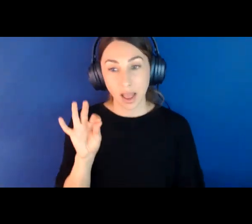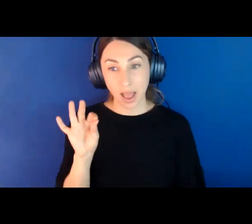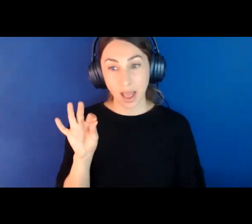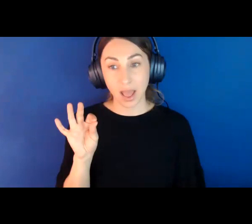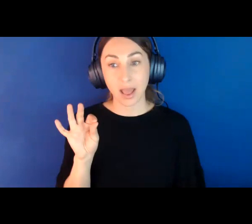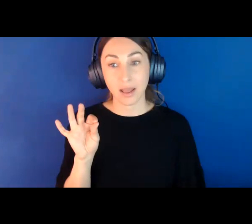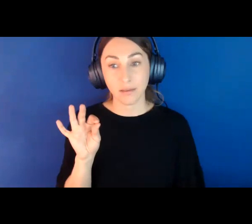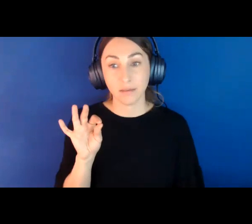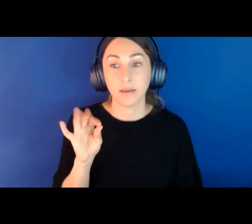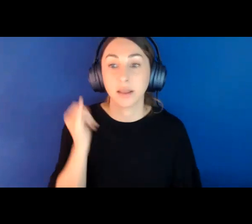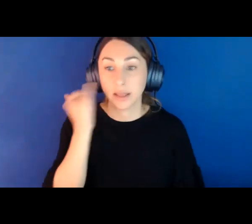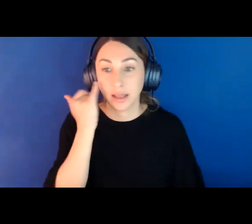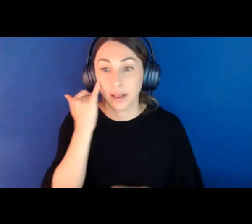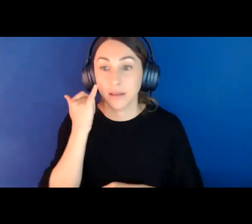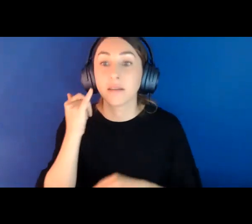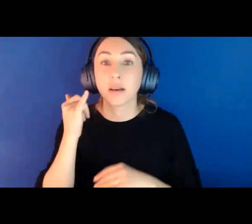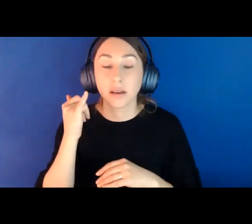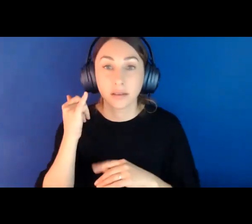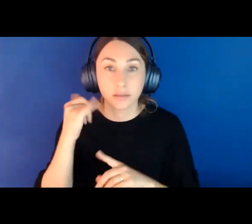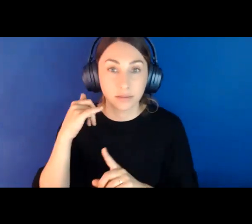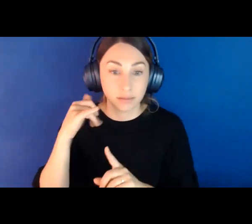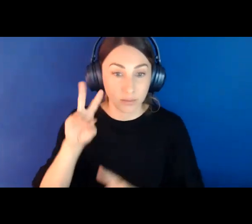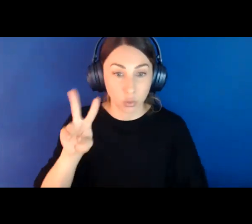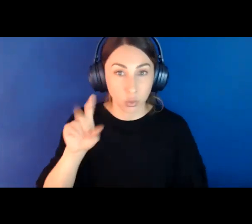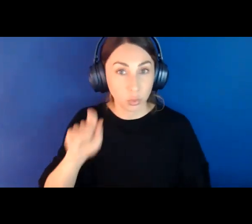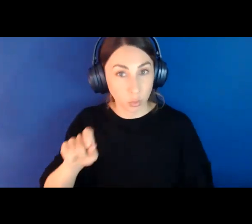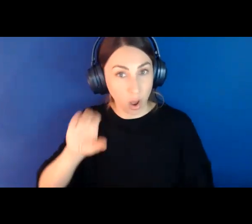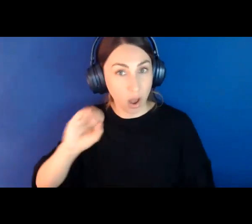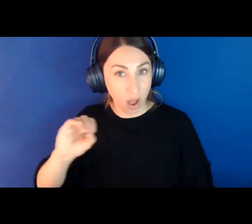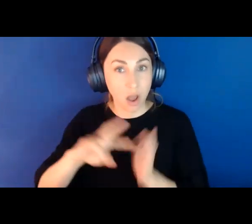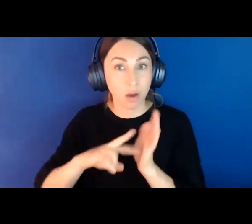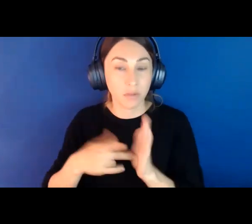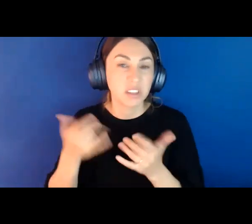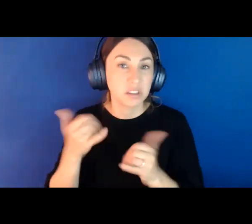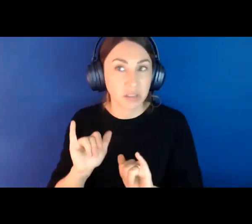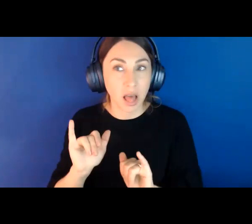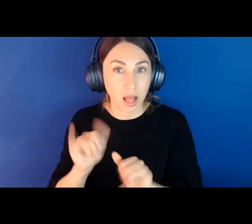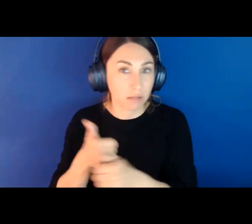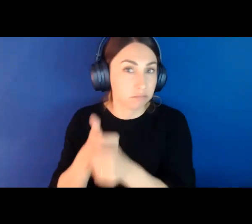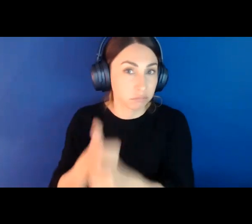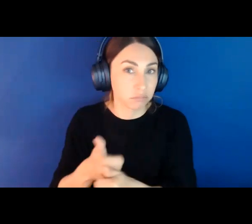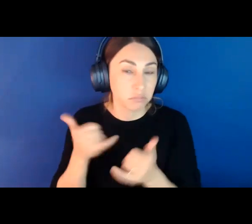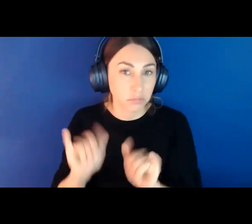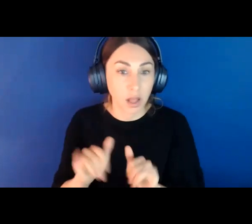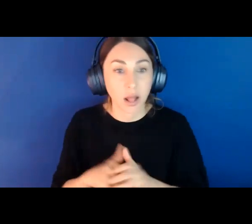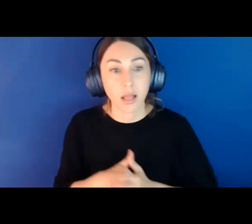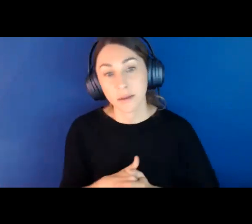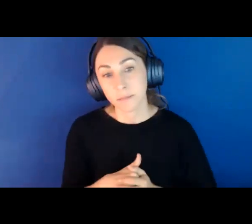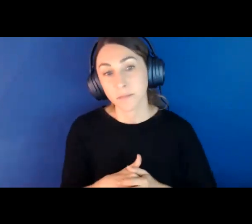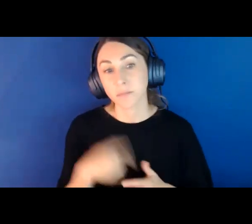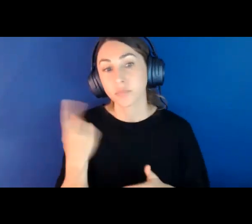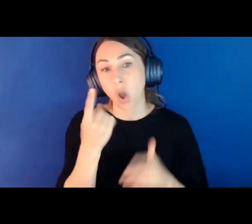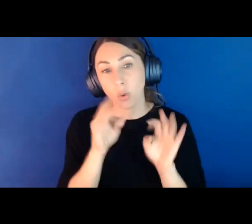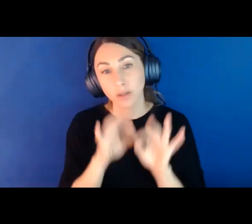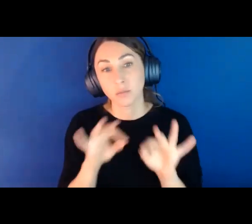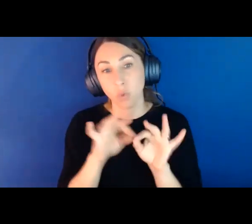were added in WCAG 2.0, so that is still considered legitimate. It is always good to keep an eye on that if you